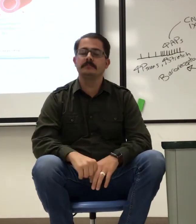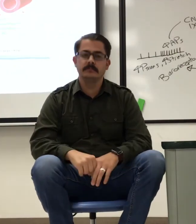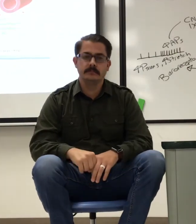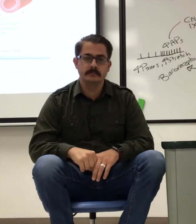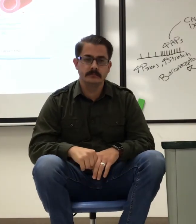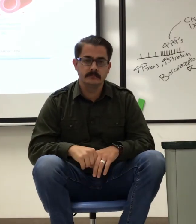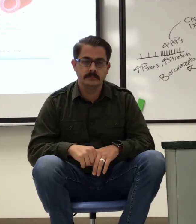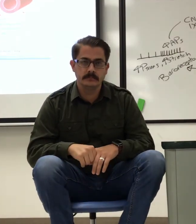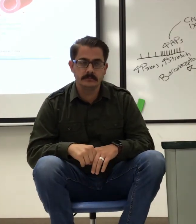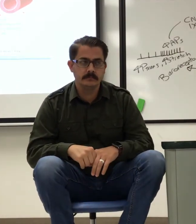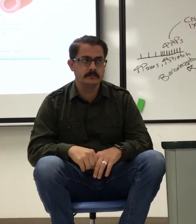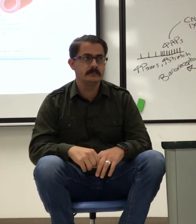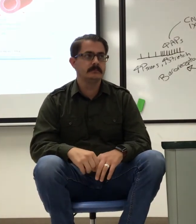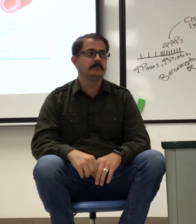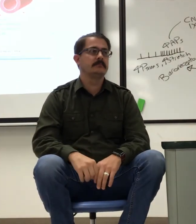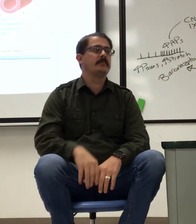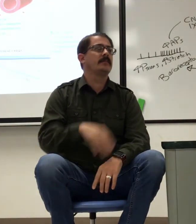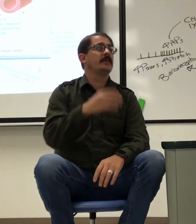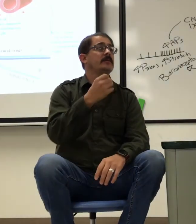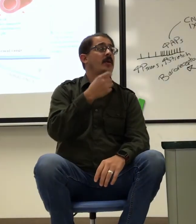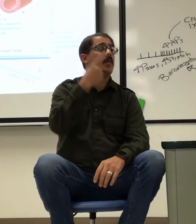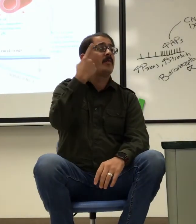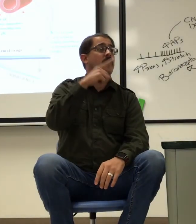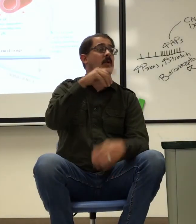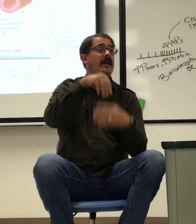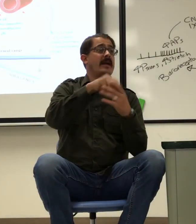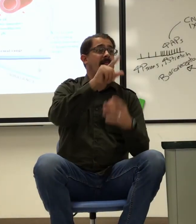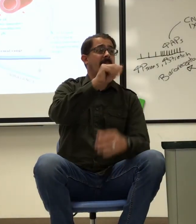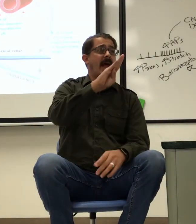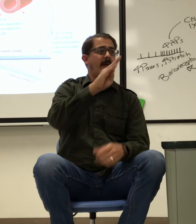Okay, so in lab, what's causing this imbalance?